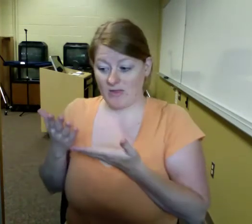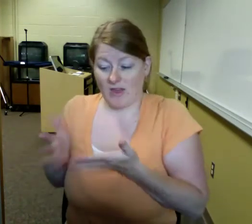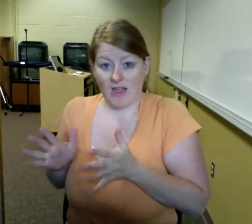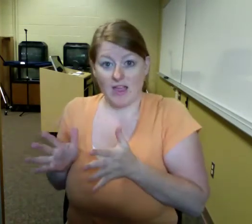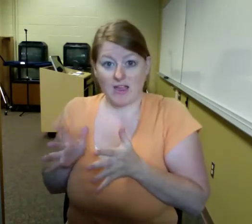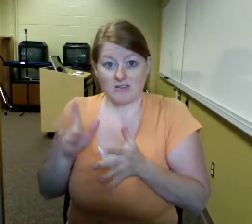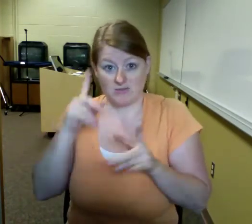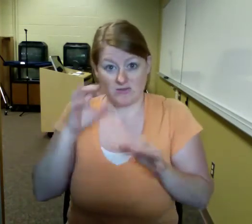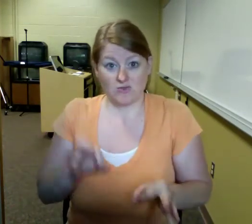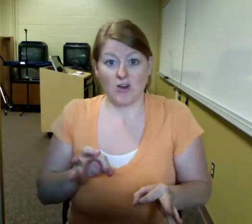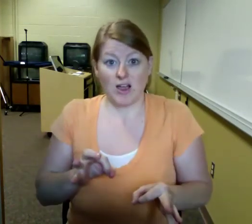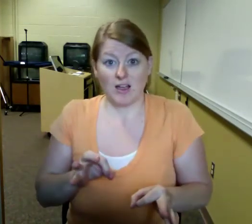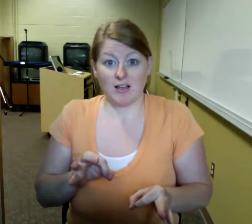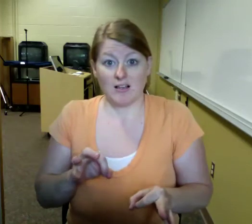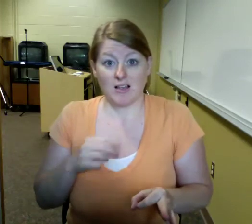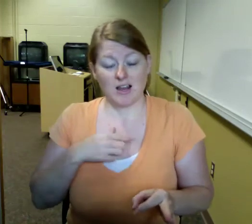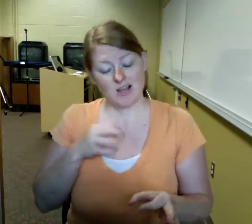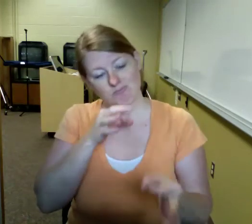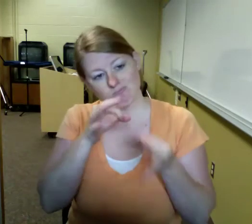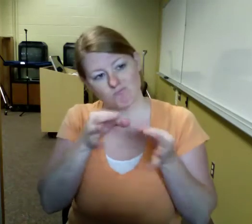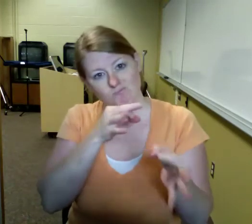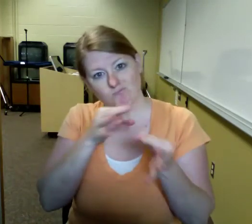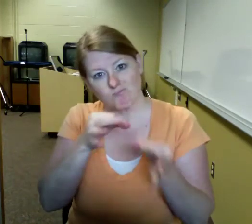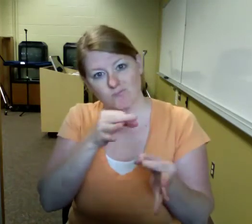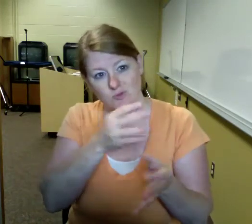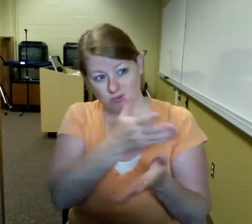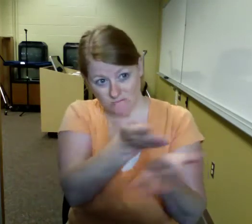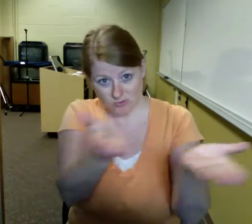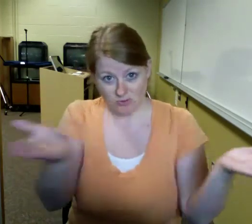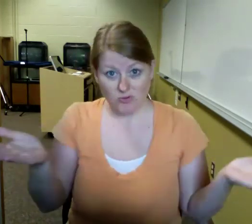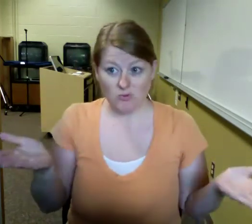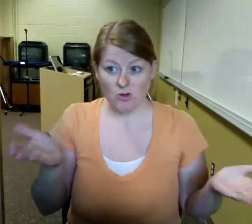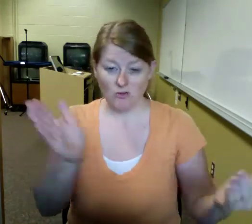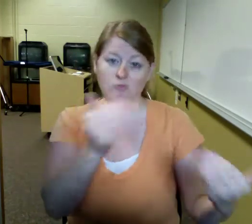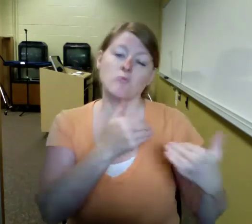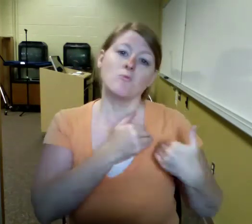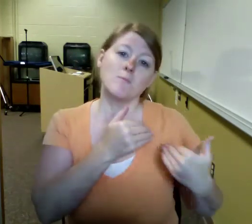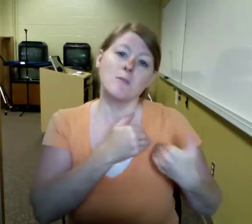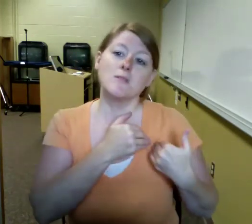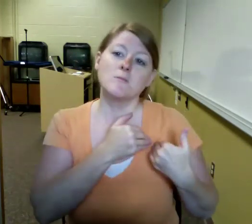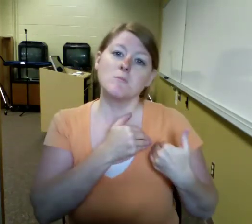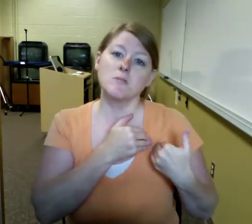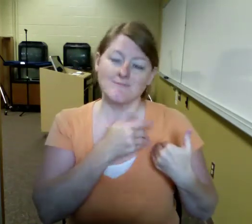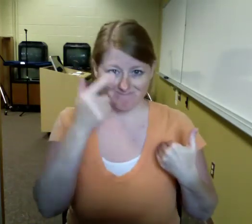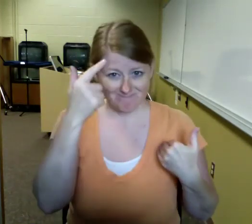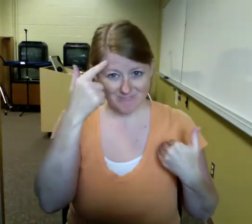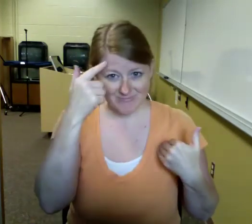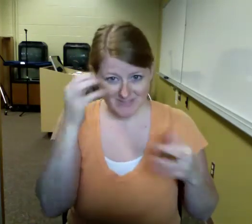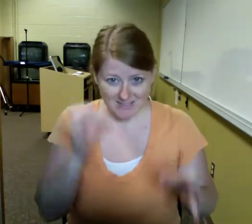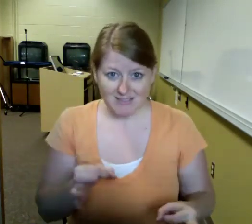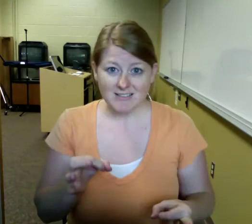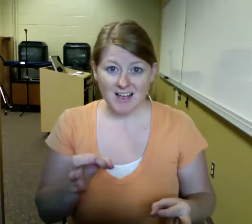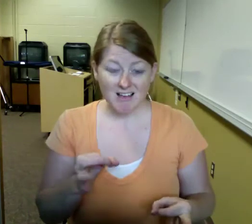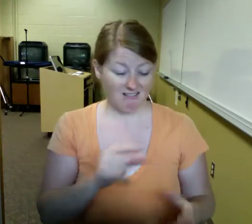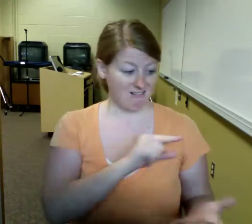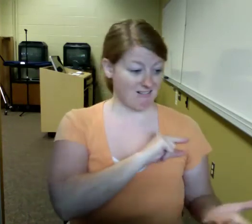be instructing the jury as to their responsibilities in determining the guilt or innocence of the